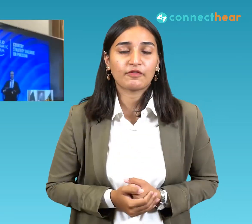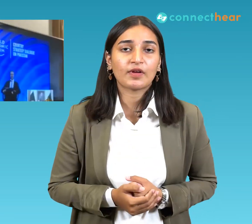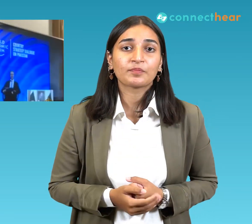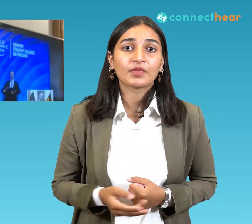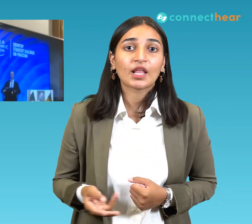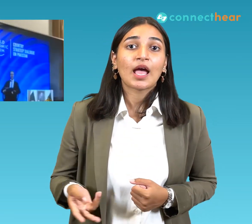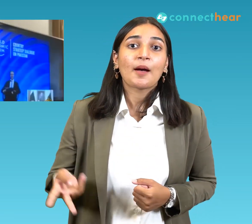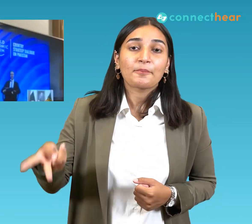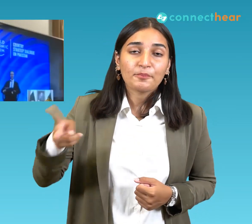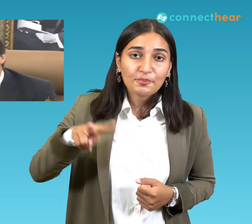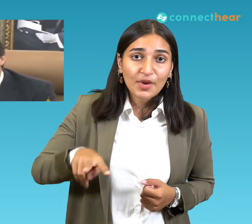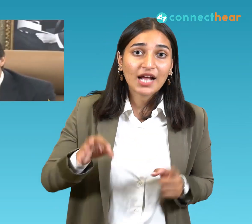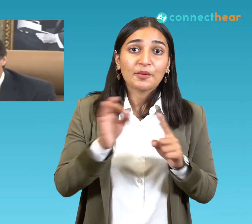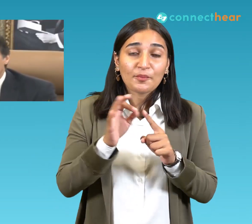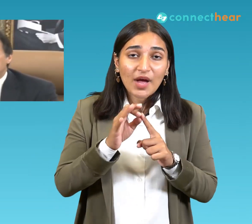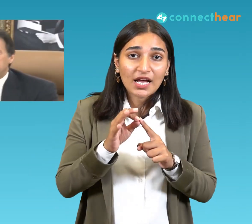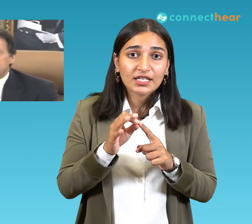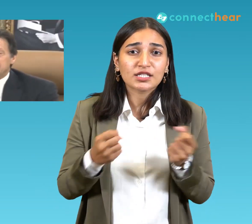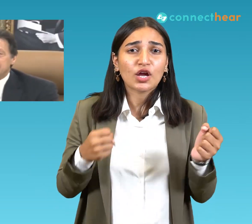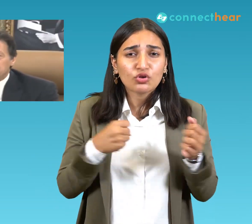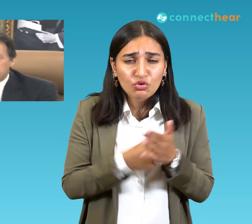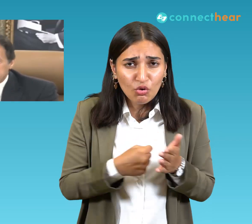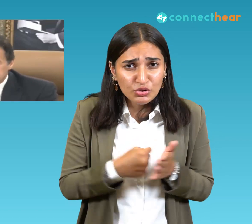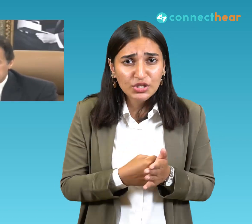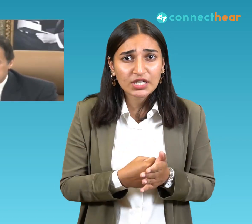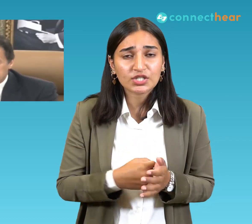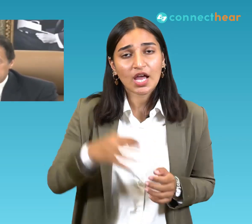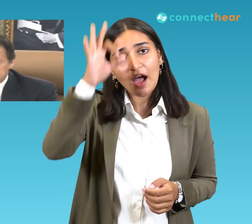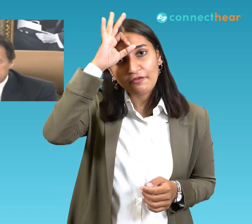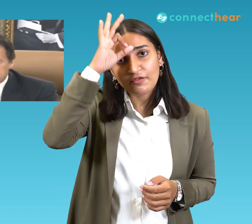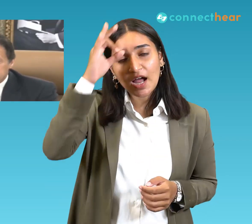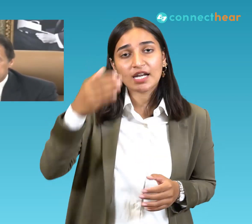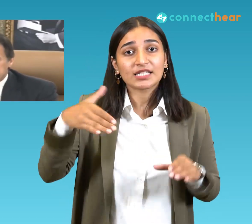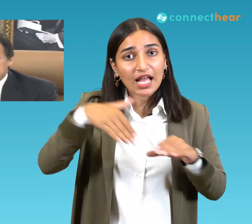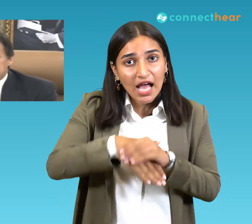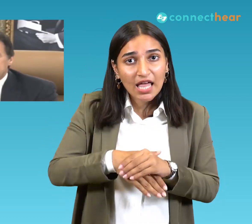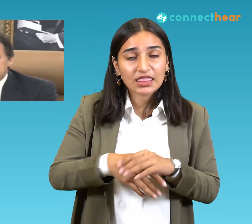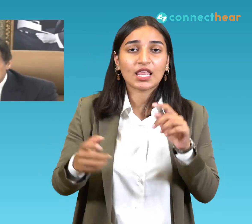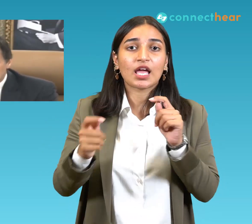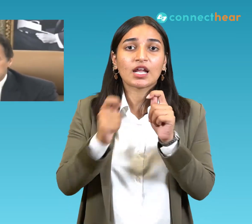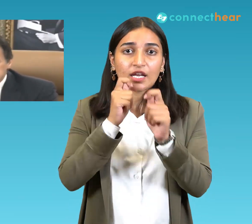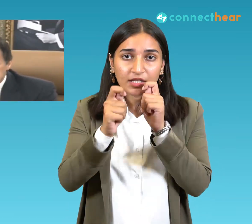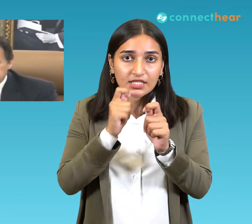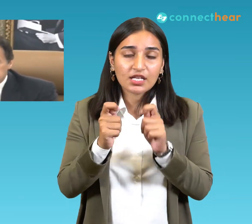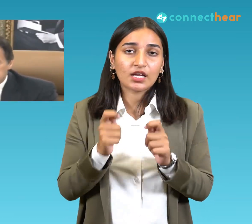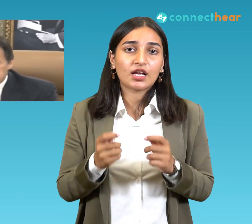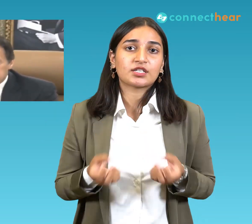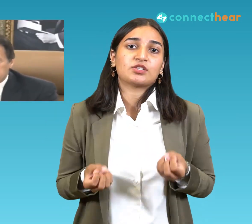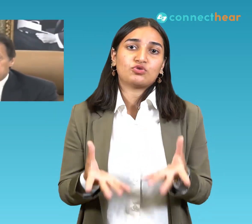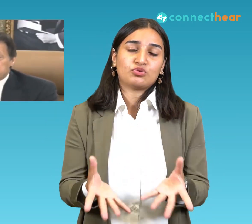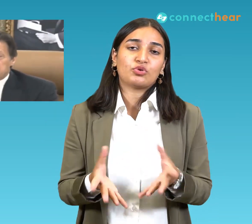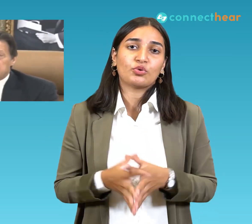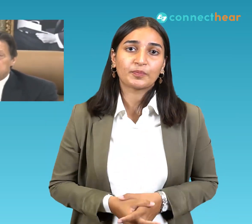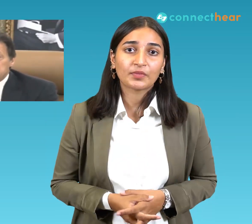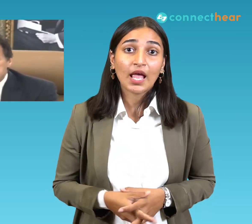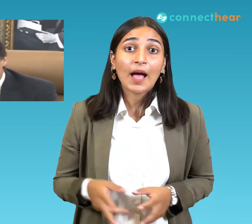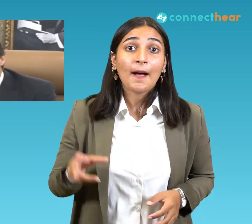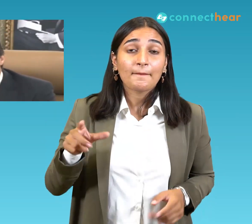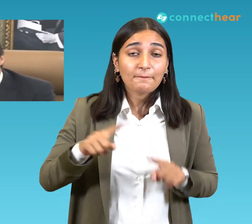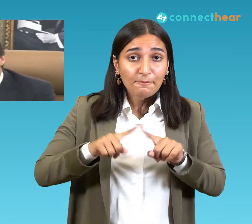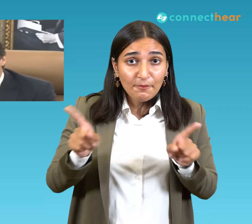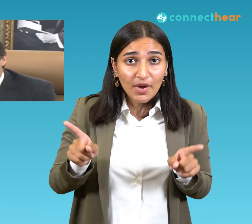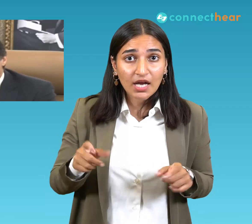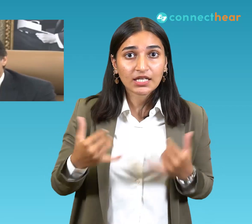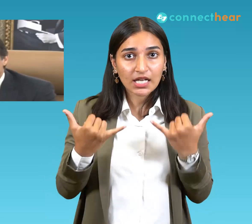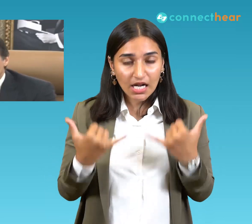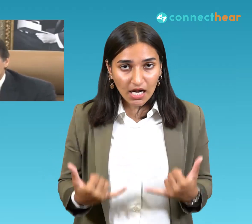Now, unfortunately, the level of violence is growing in Afghanistan, and this is of concern to us because we